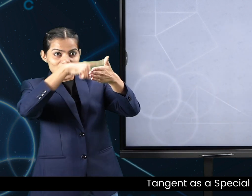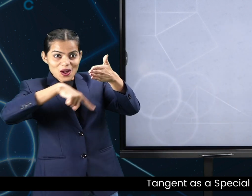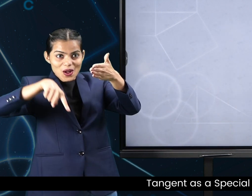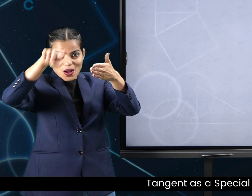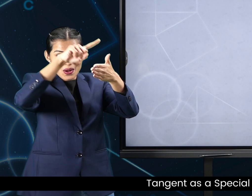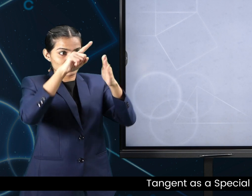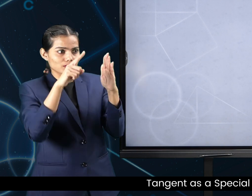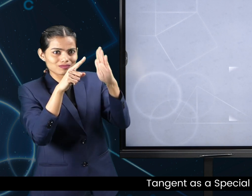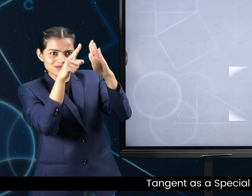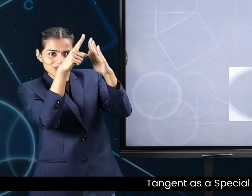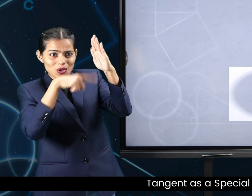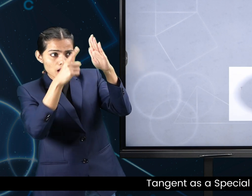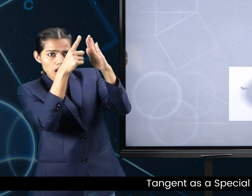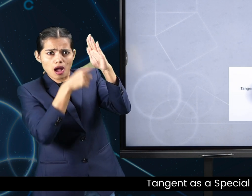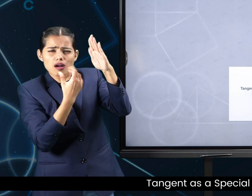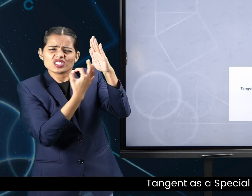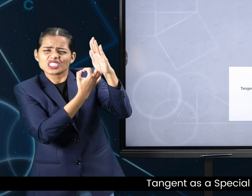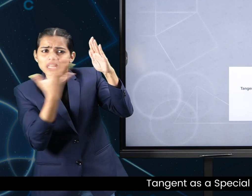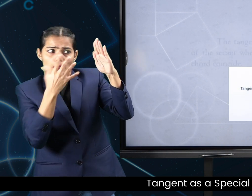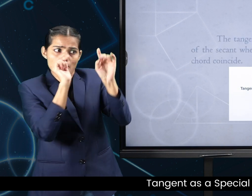Tangent as a special case of secant.